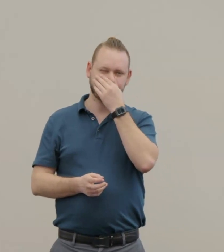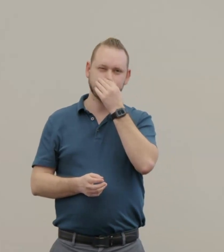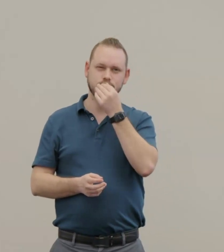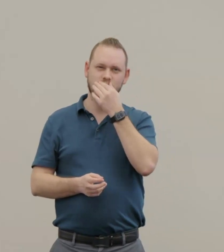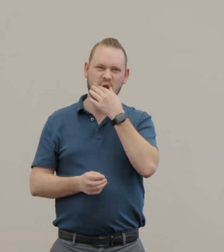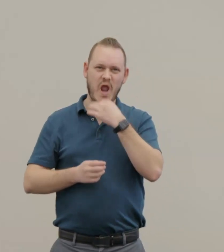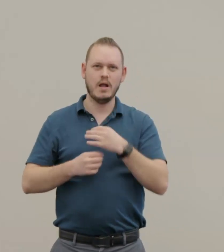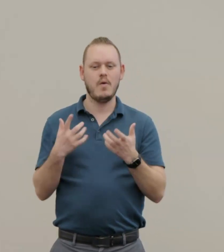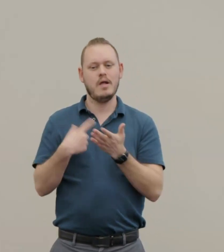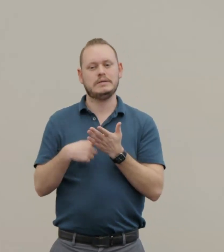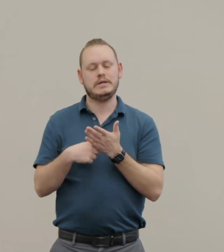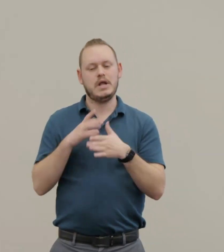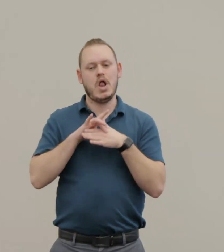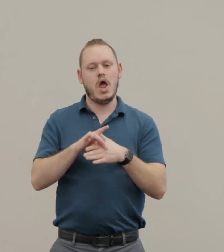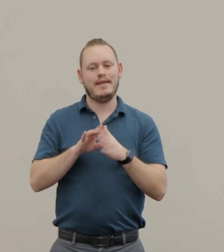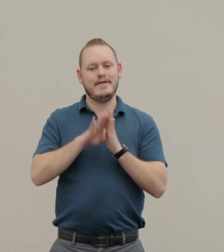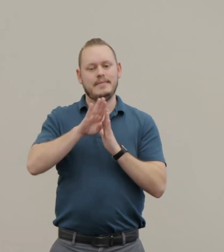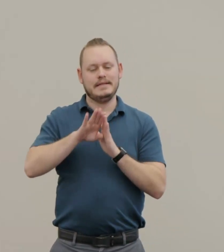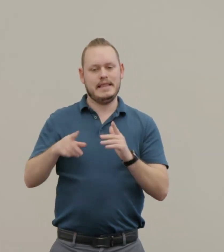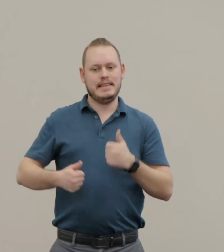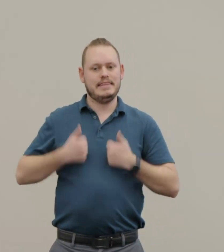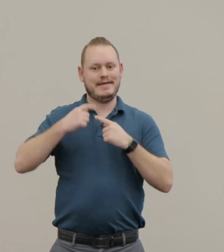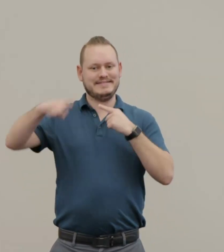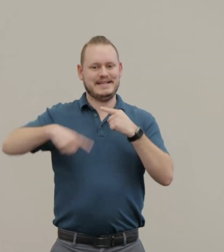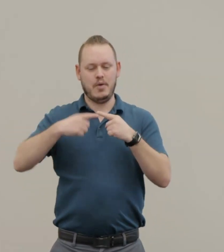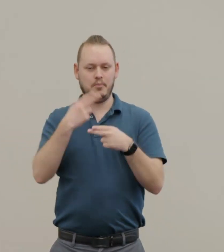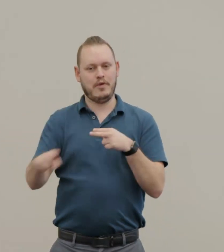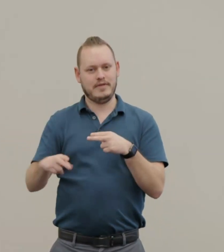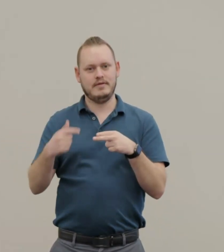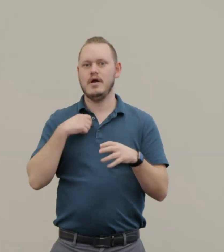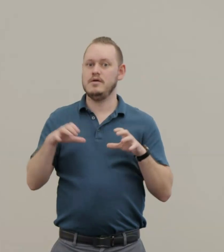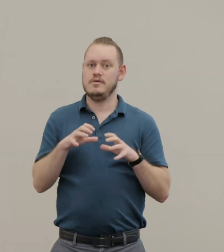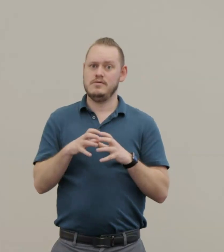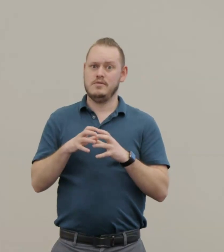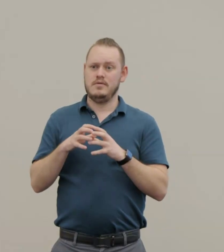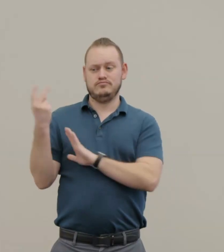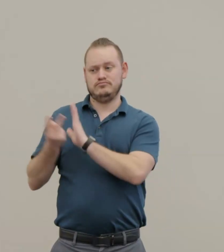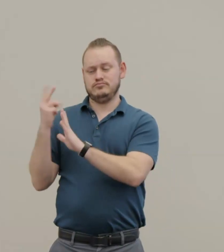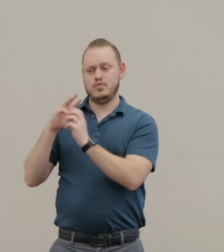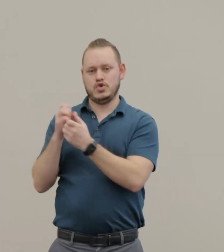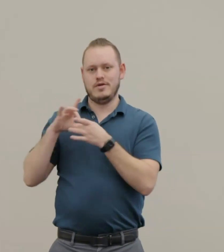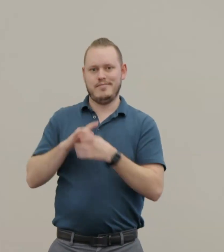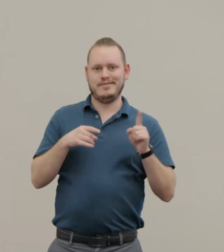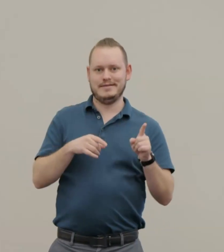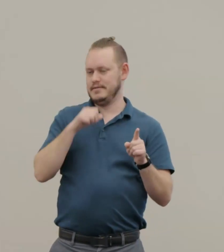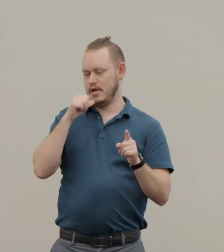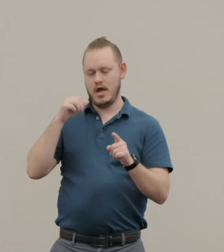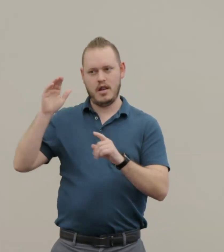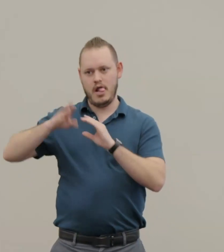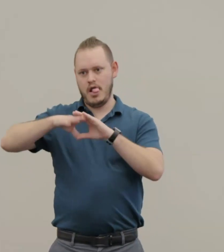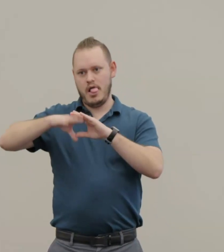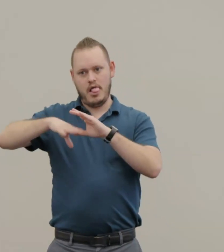want to talk about the content development lifecycle very briefly. I do a whole 2-hour workshop on this. We're not going to go there